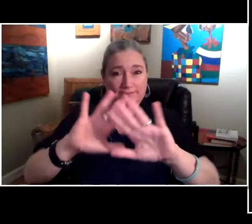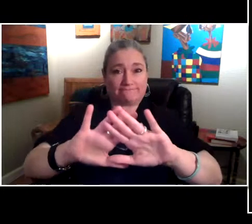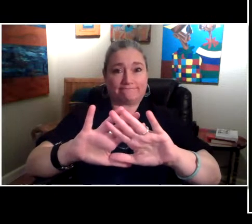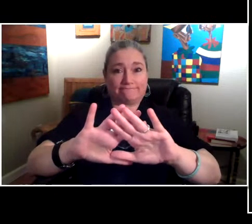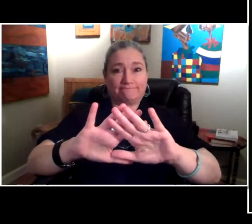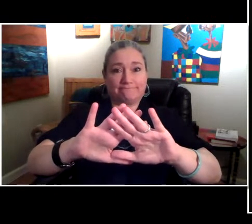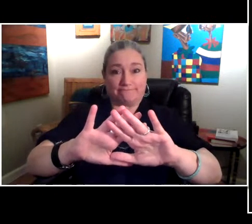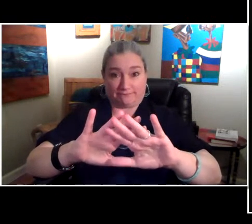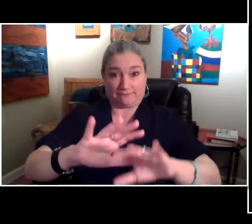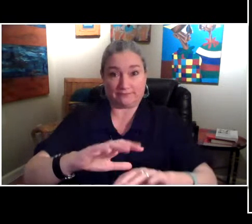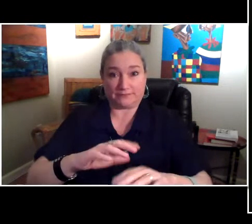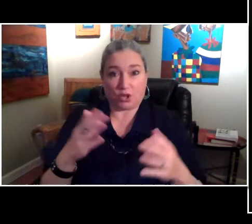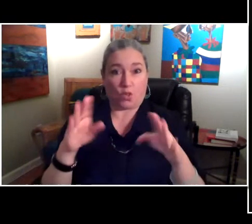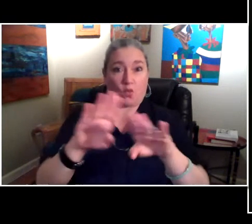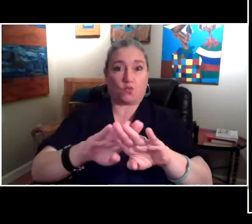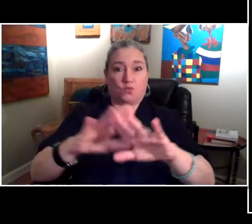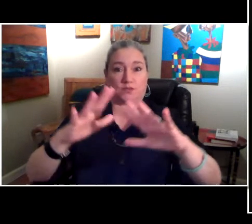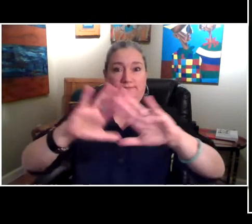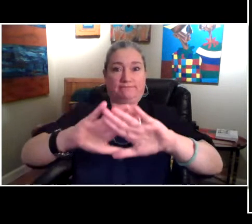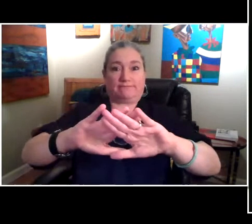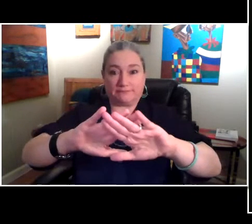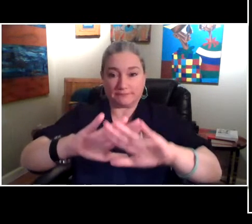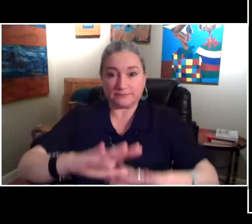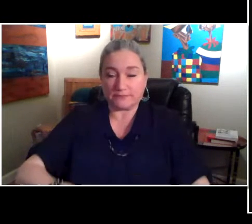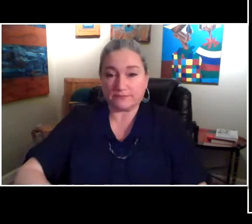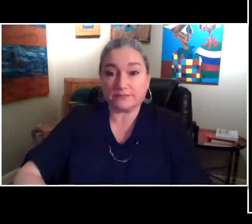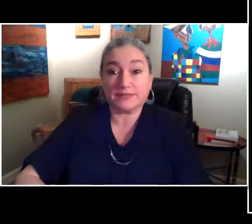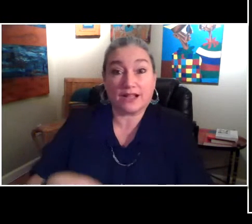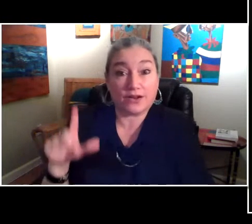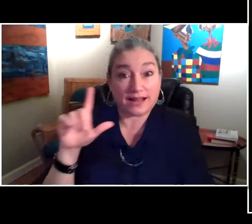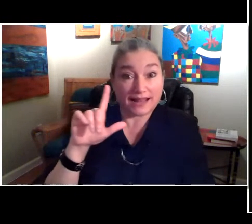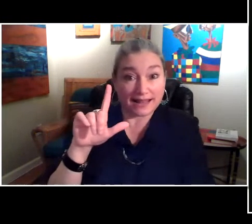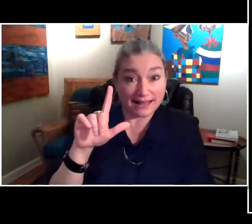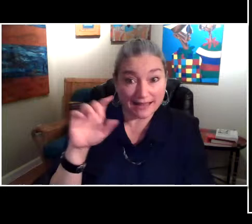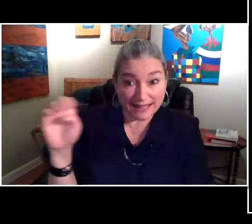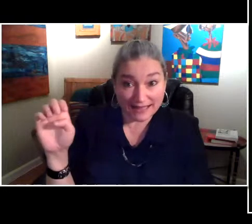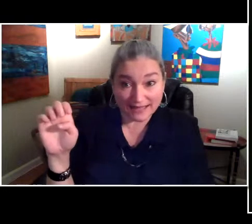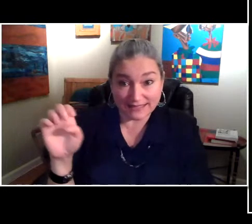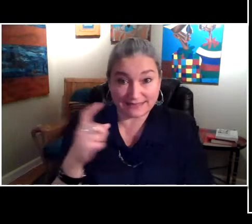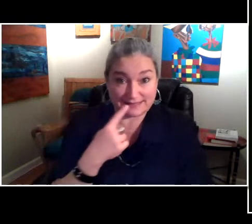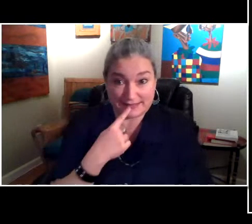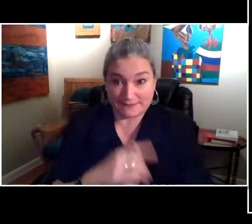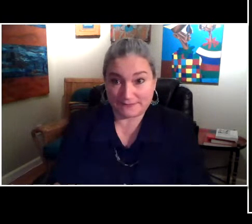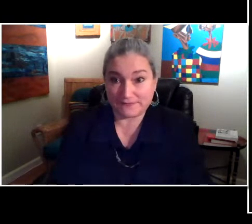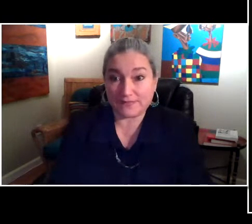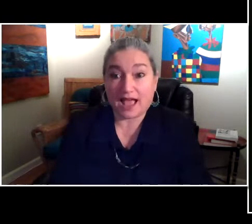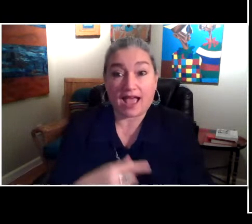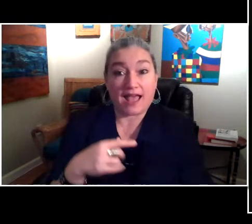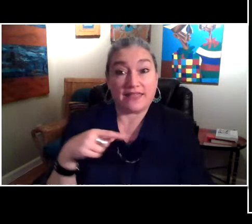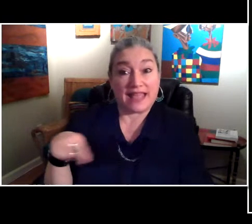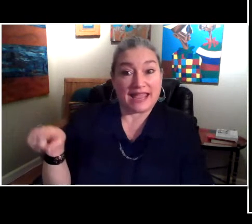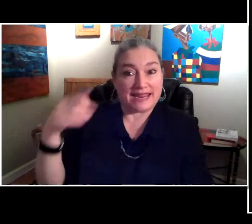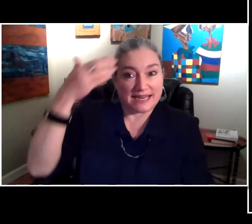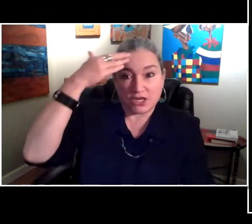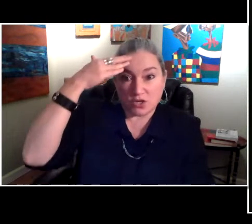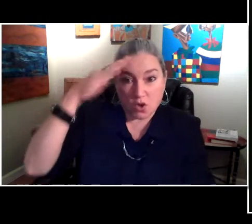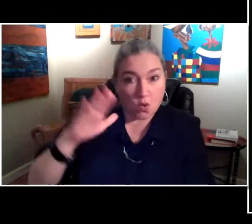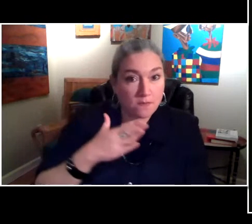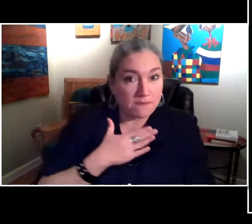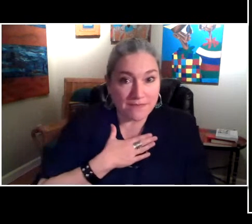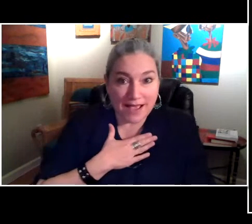And you can see in this image that the world is very tiny, but the two hands are covering it and blocking it, closing it